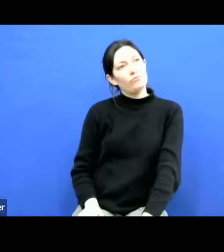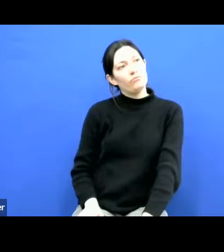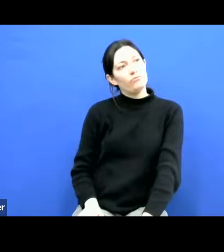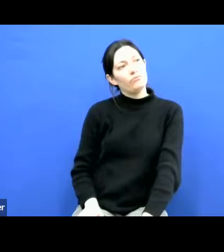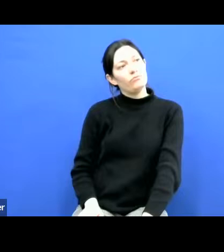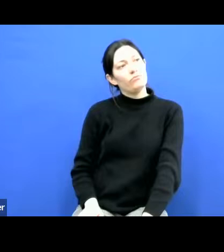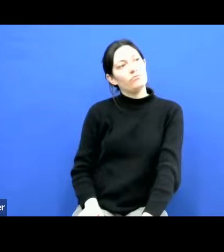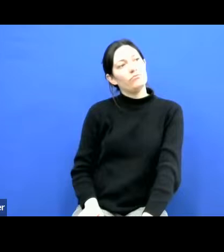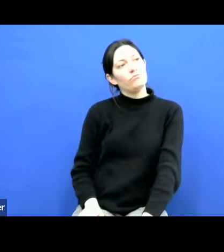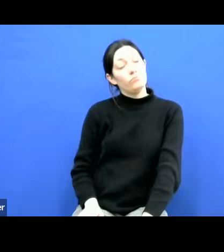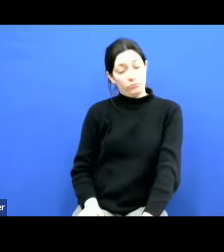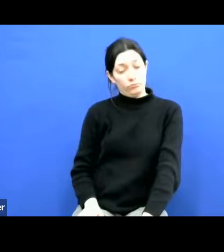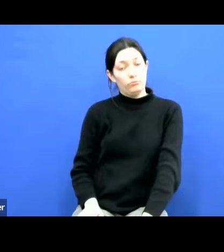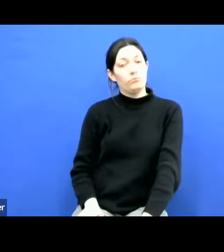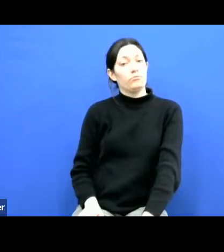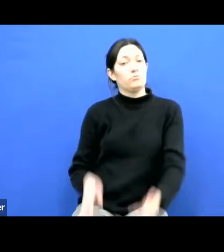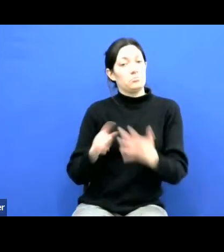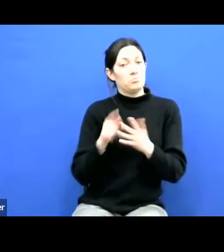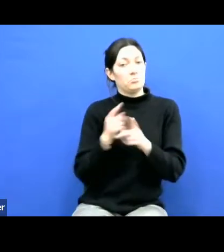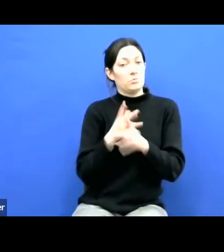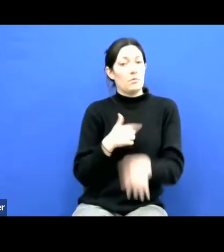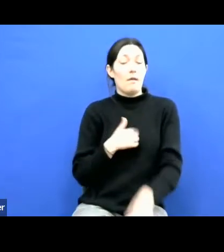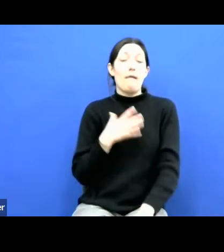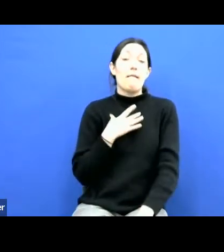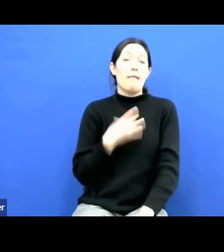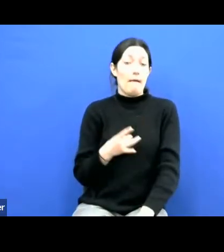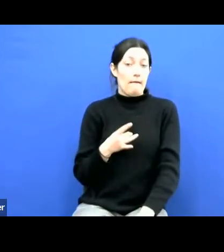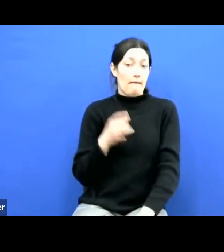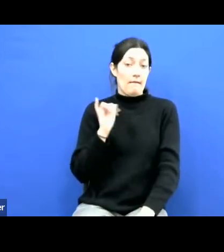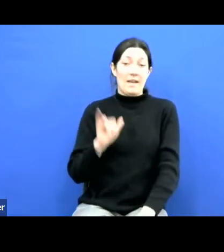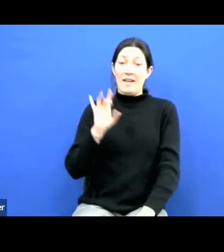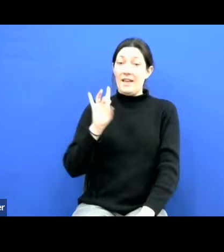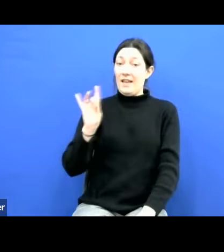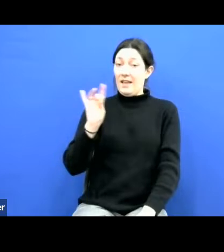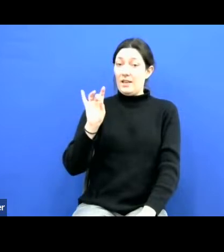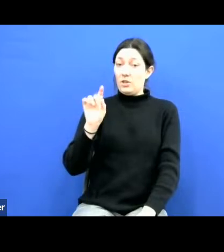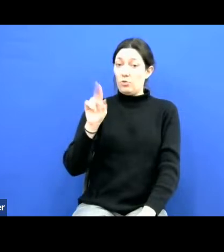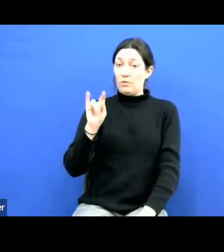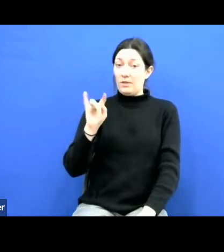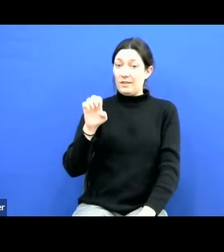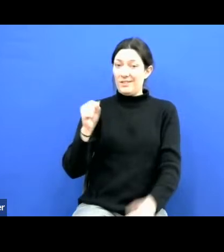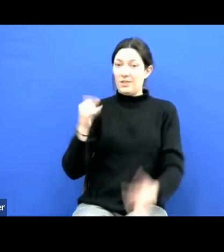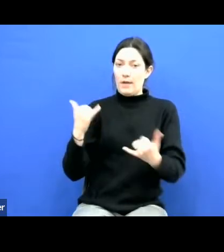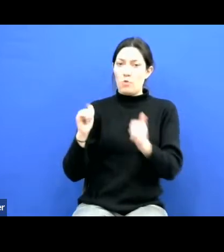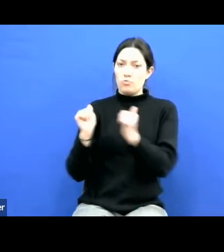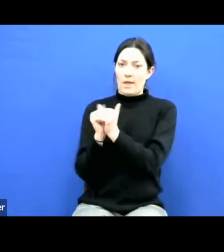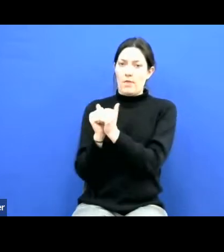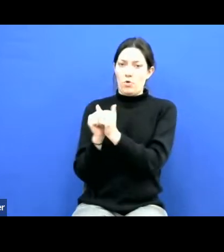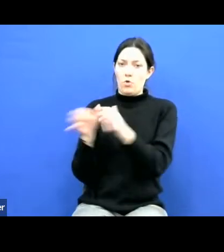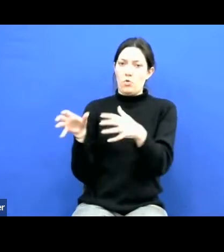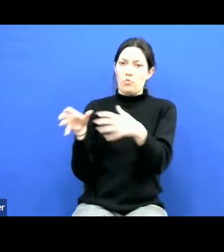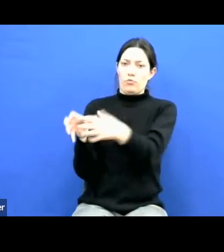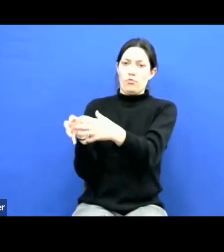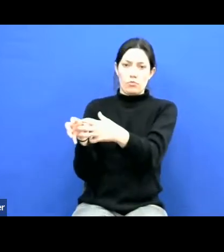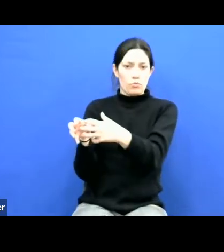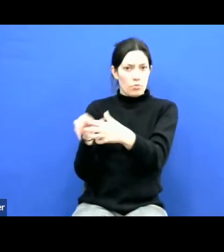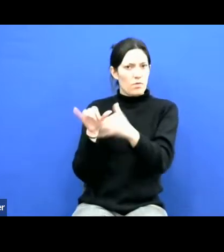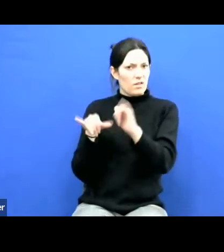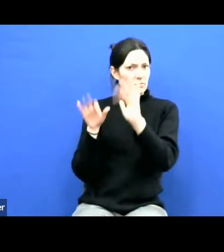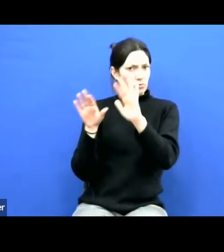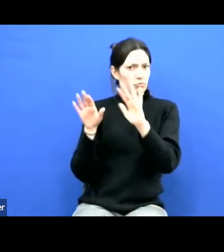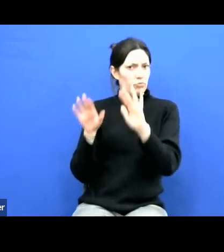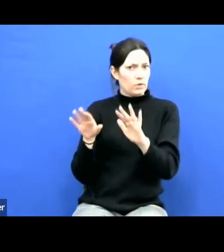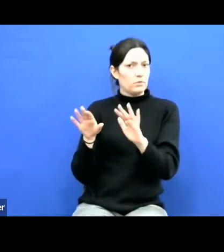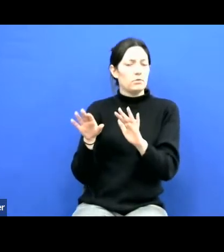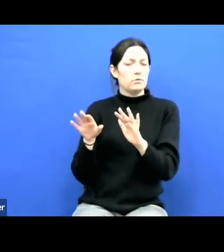I like that the 8 units are grouped together. I think that'll be great because,